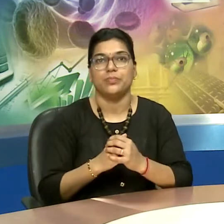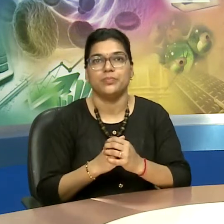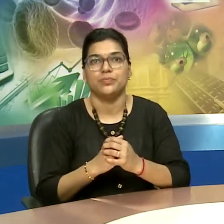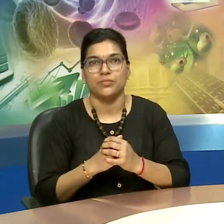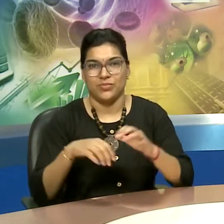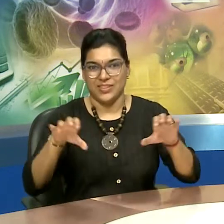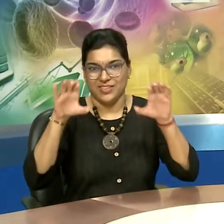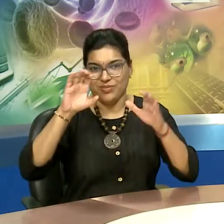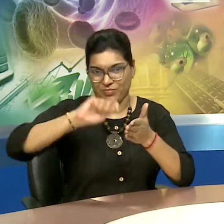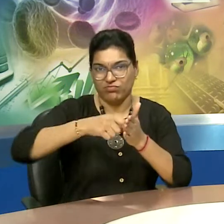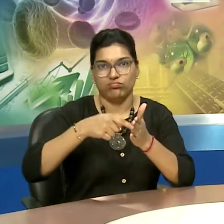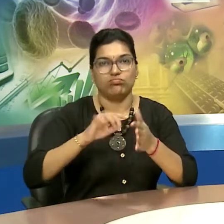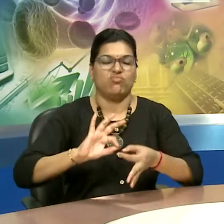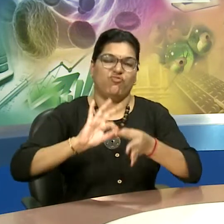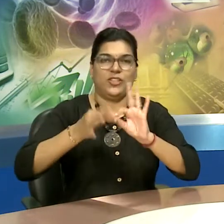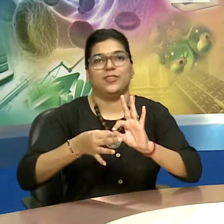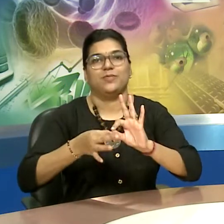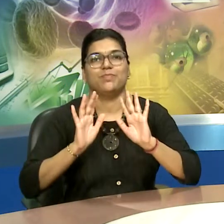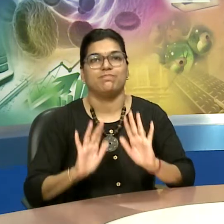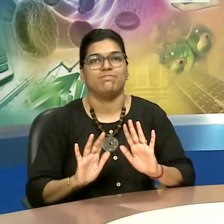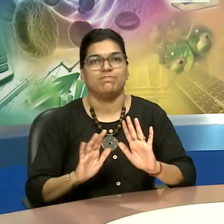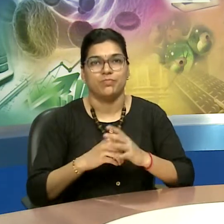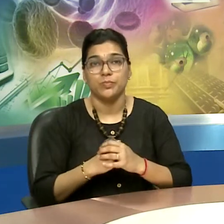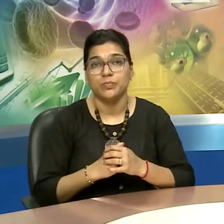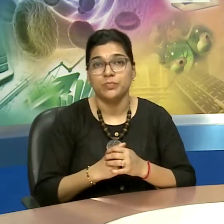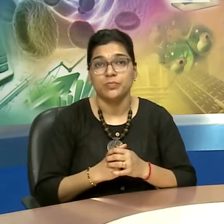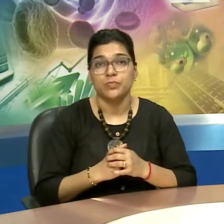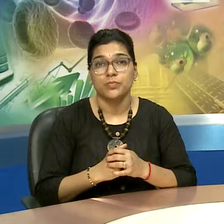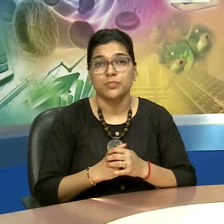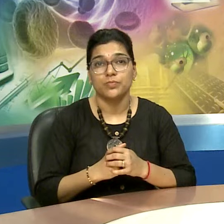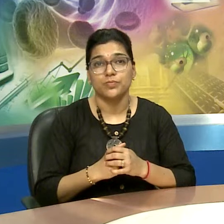Second point, rigid constitution.